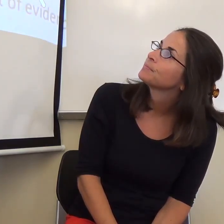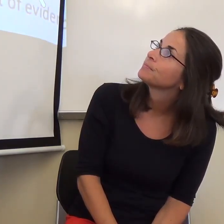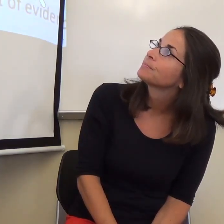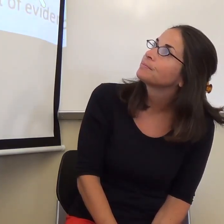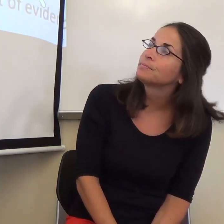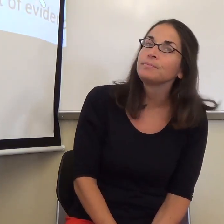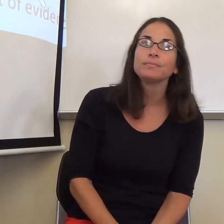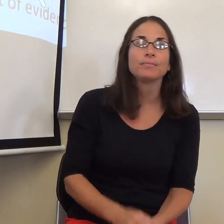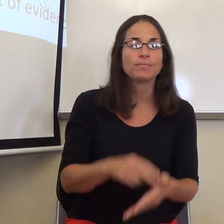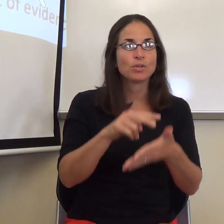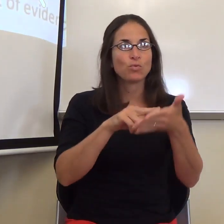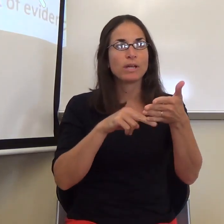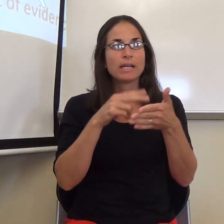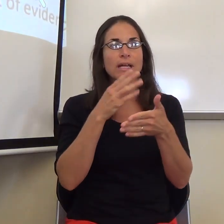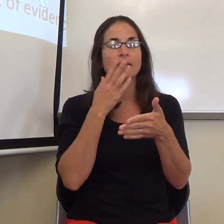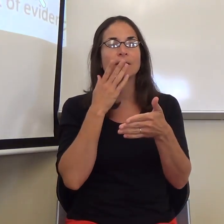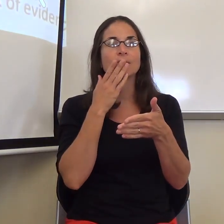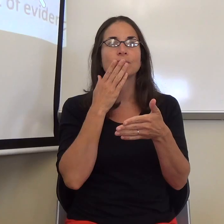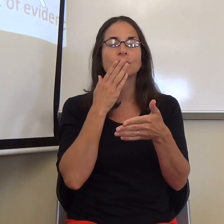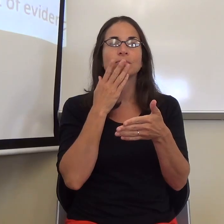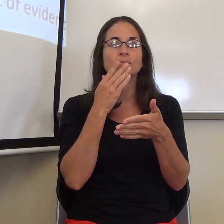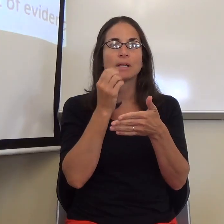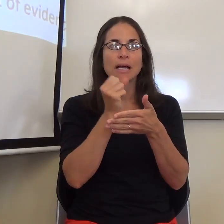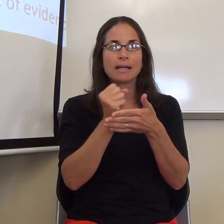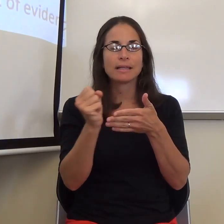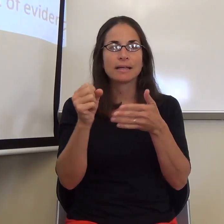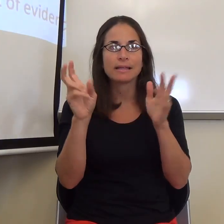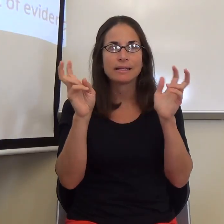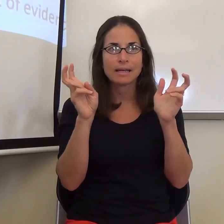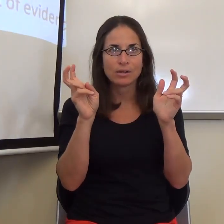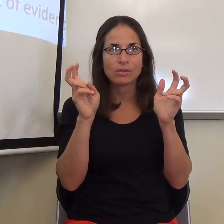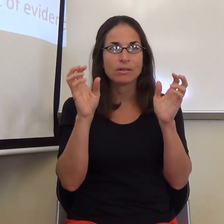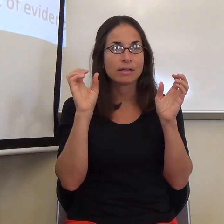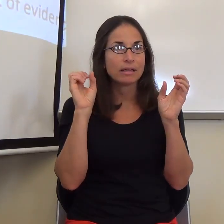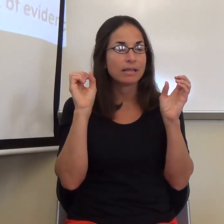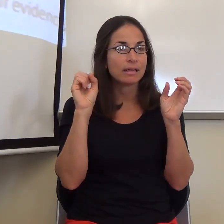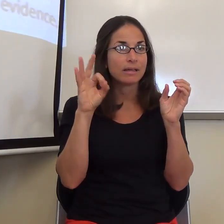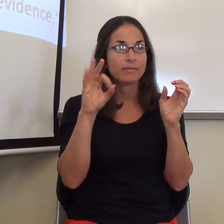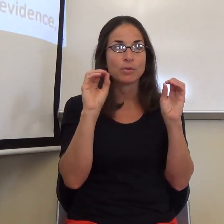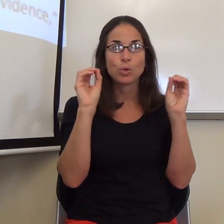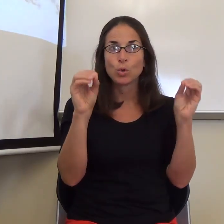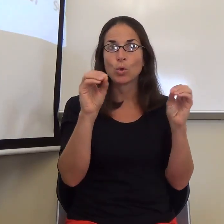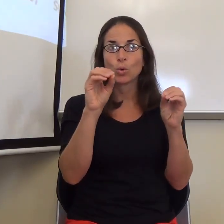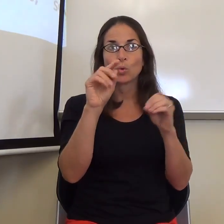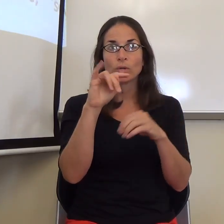okay? And if there's no title, read the first sentence.